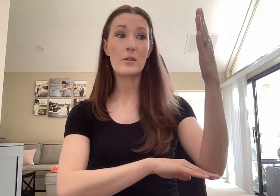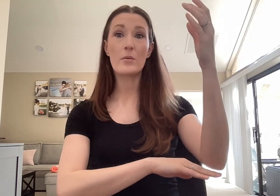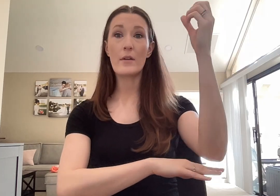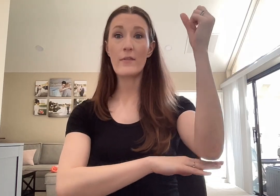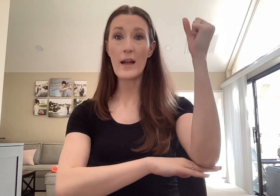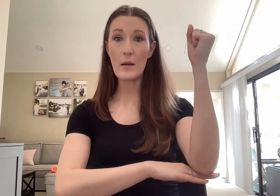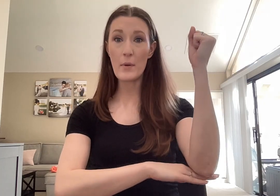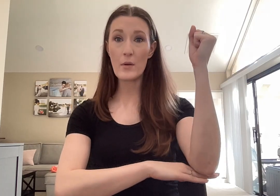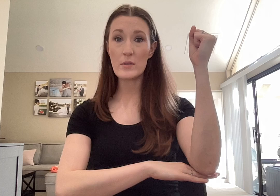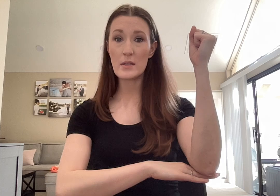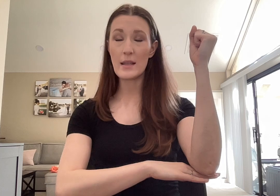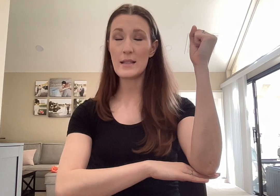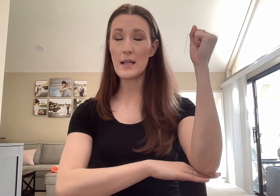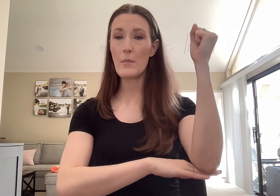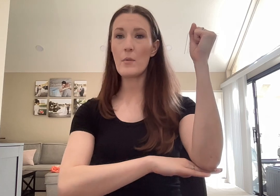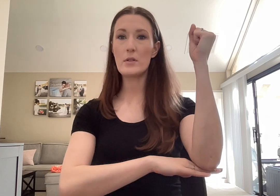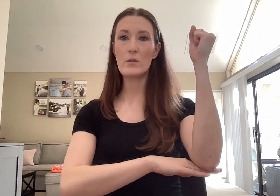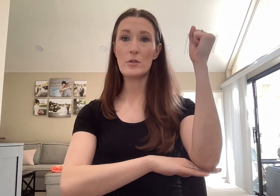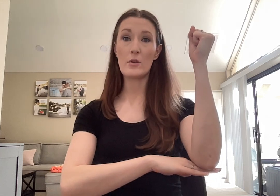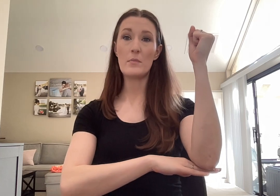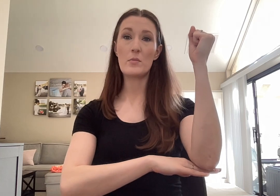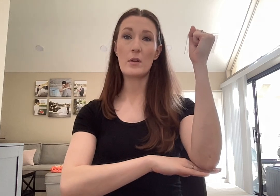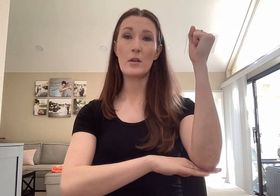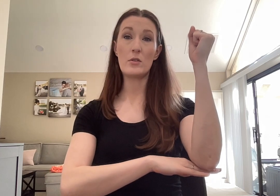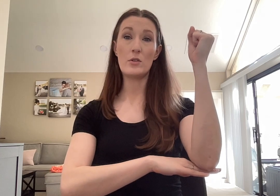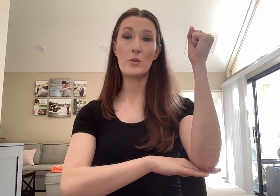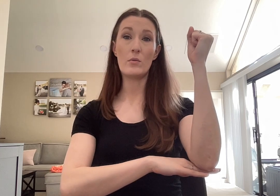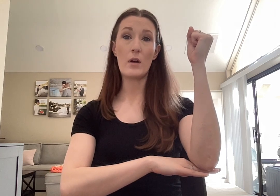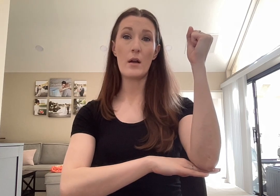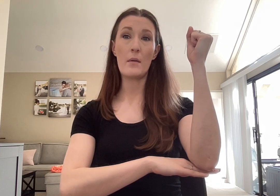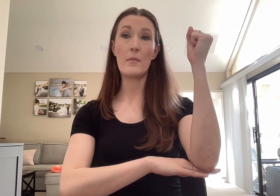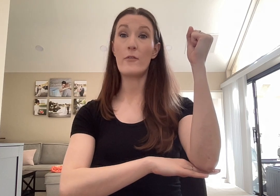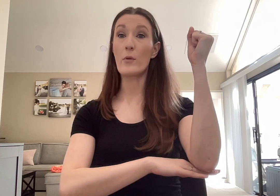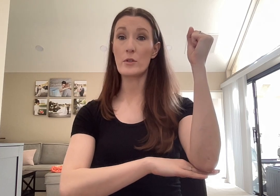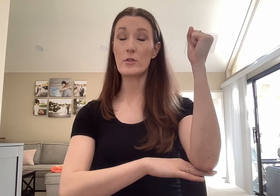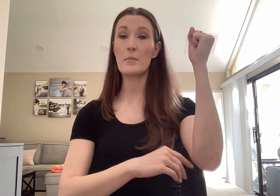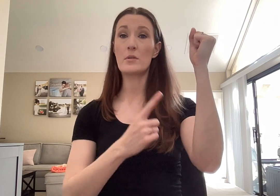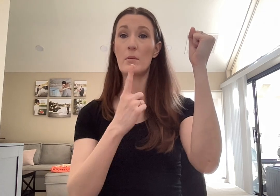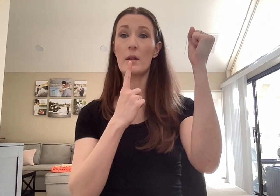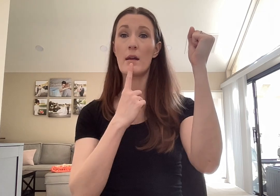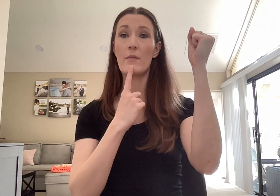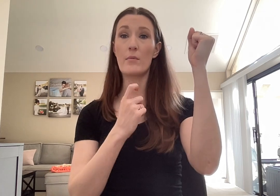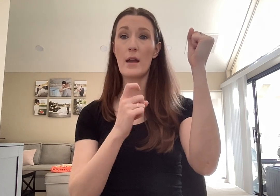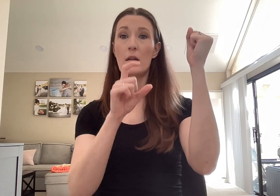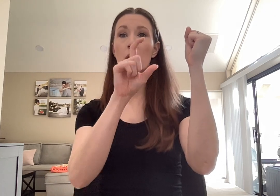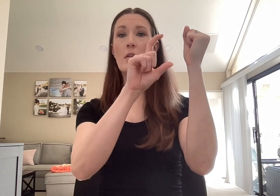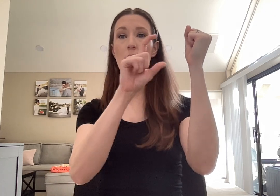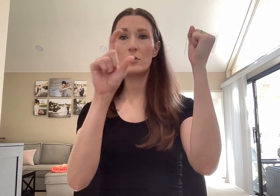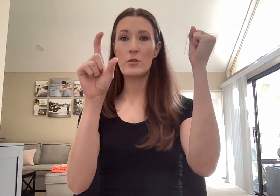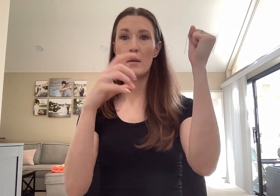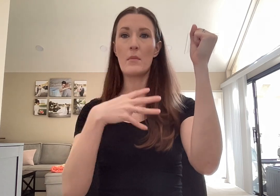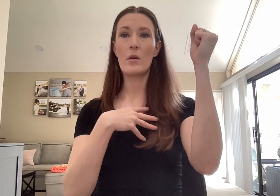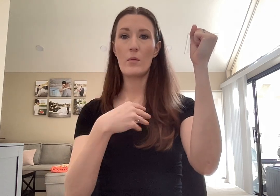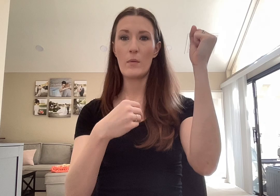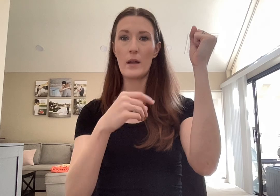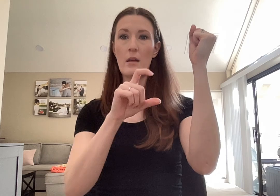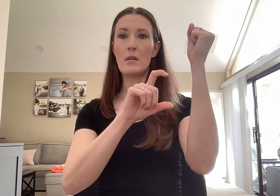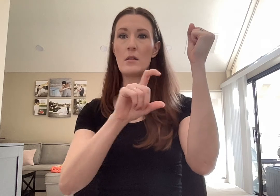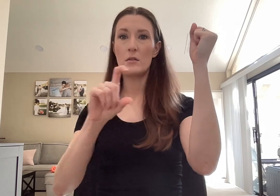our flag post. This time when we do the stripes, we're gonna do 4 stripes. So we're gonna have red, stripe, white,